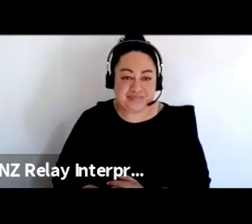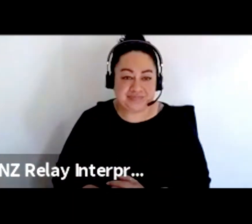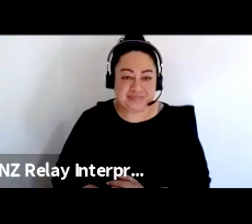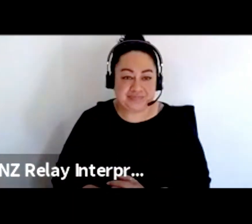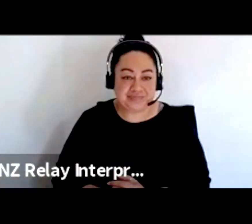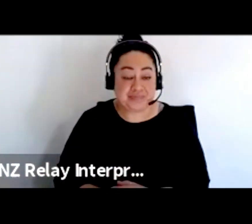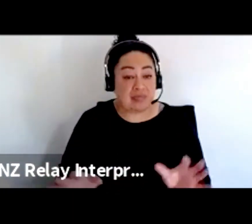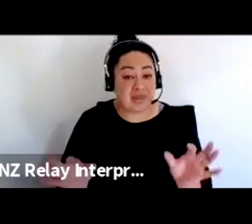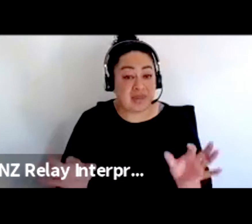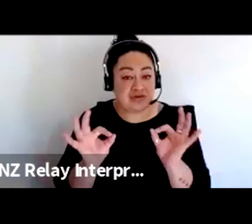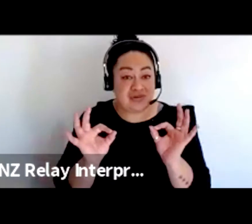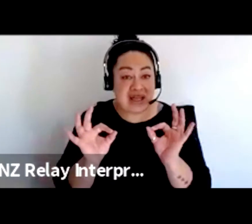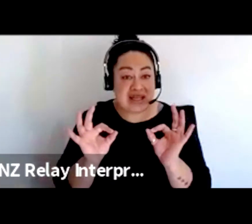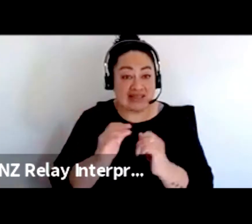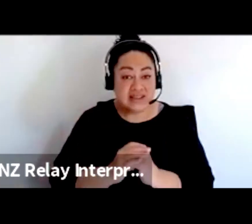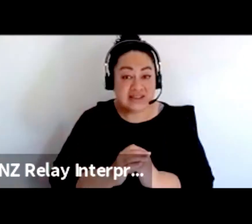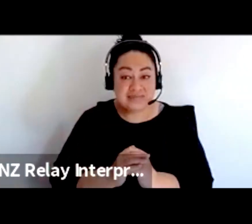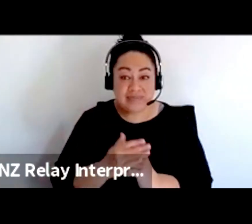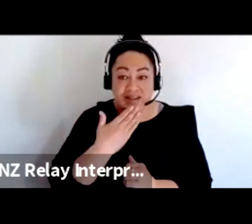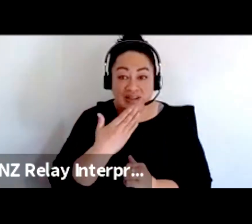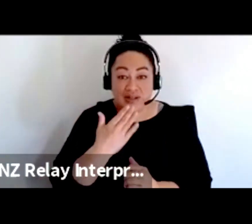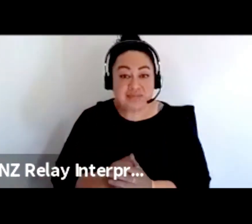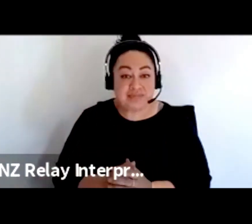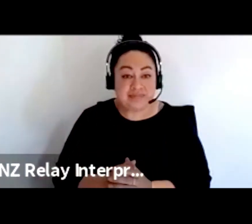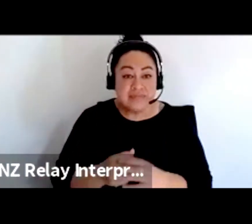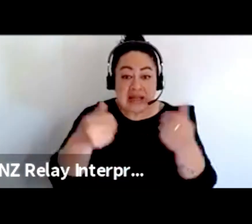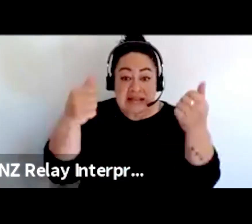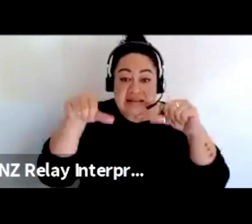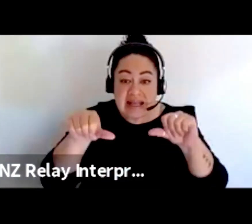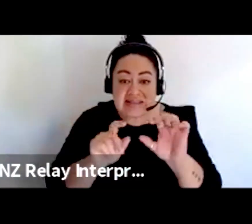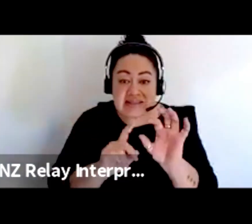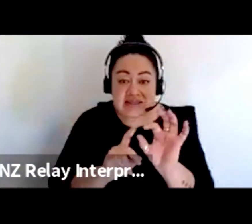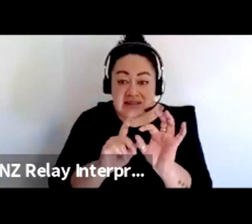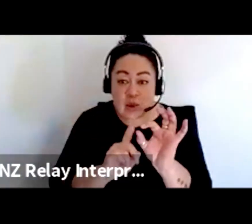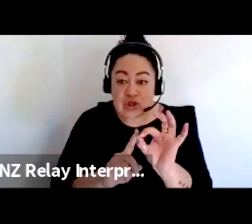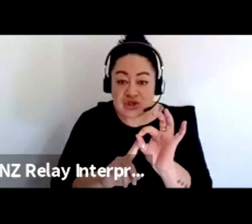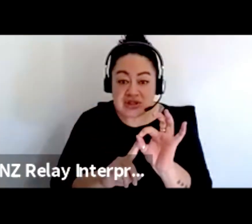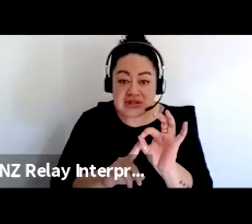Awesome answers, thank you. Les Mahia,